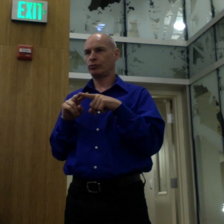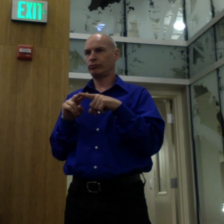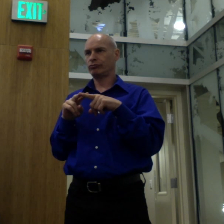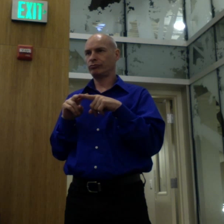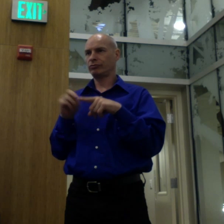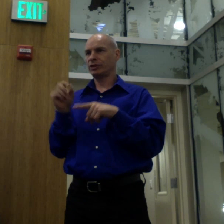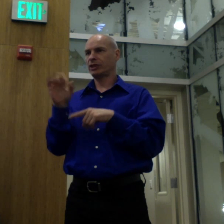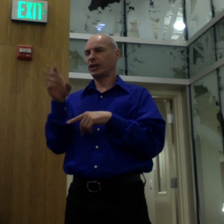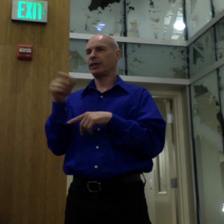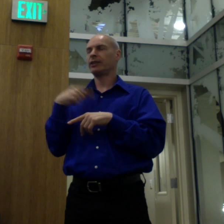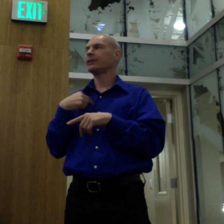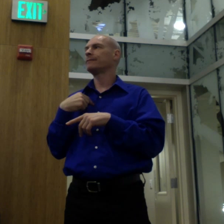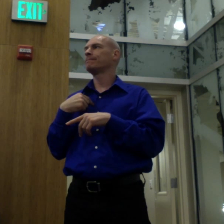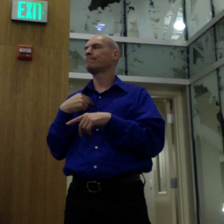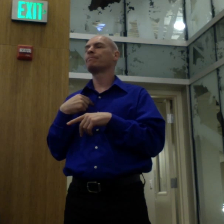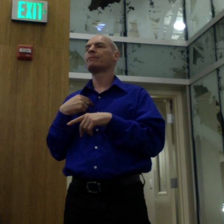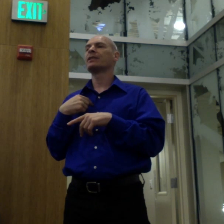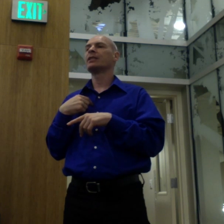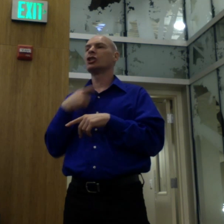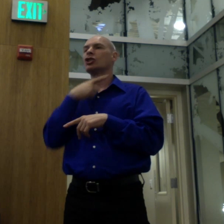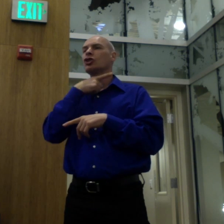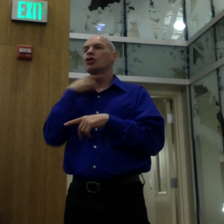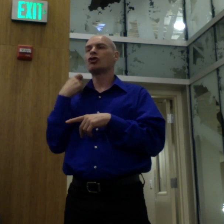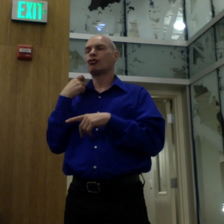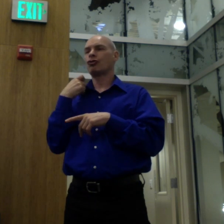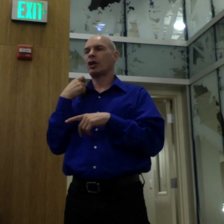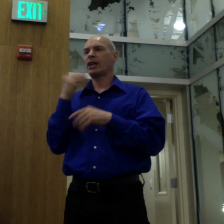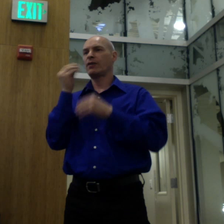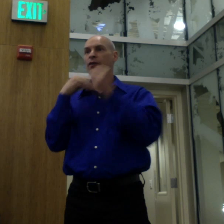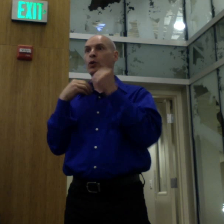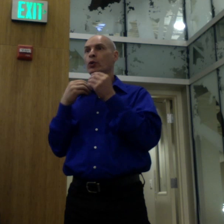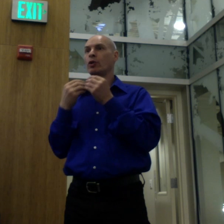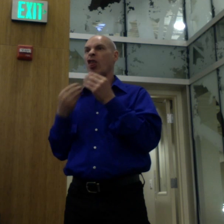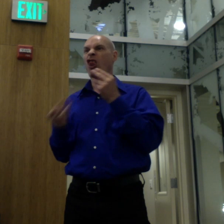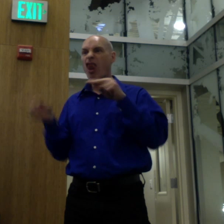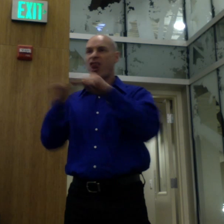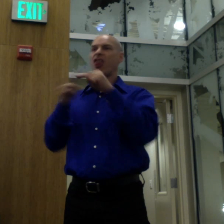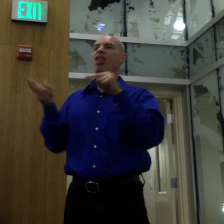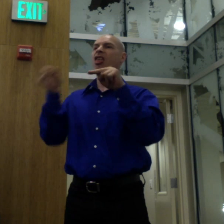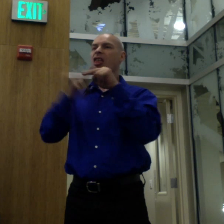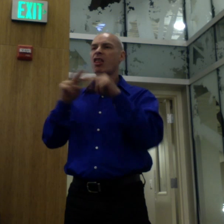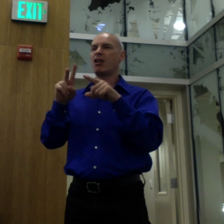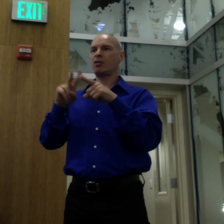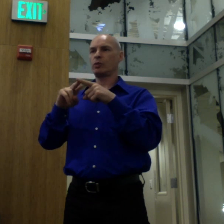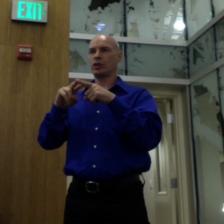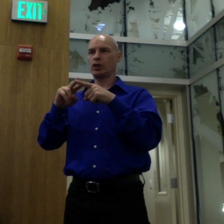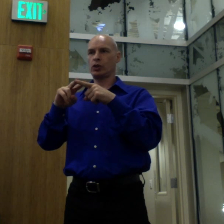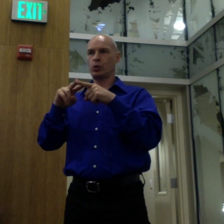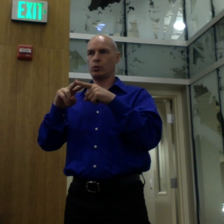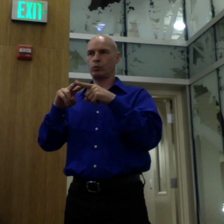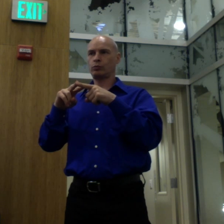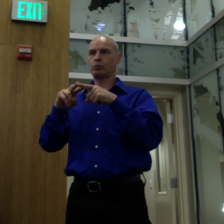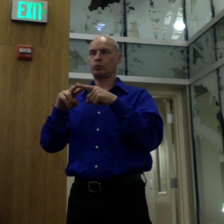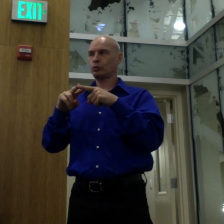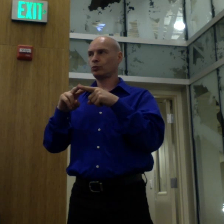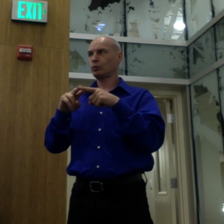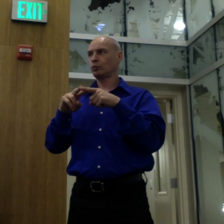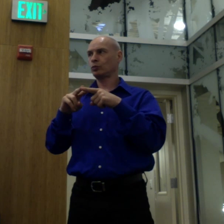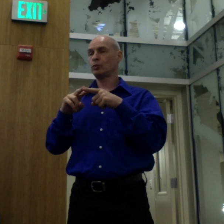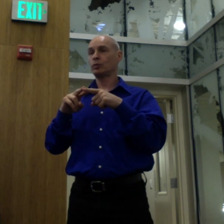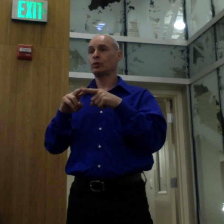Dehydrated food is loaded with sodium. Okay? So taste some of those. While we have